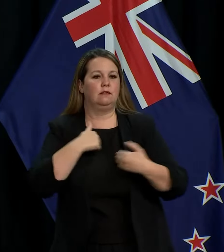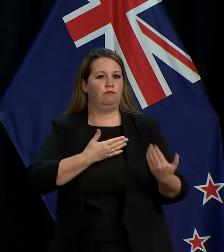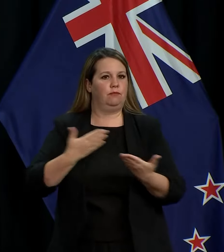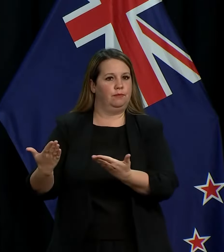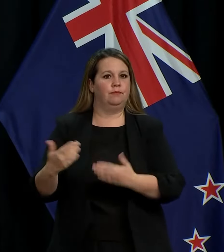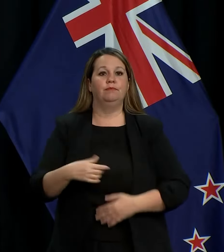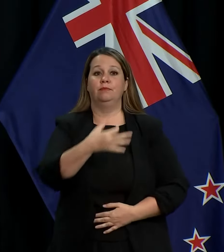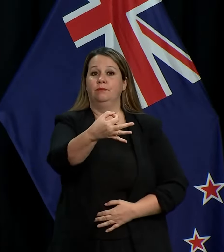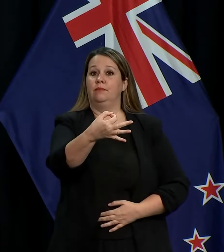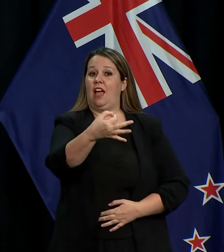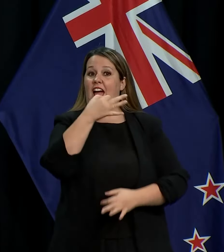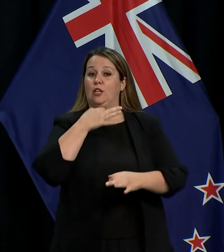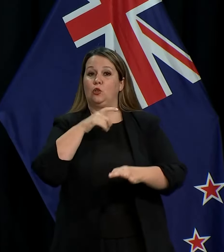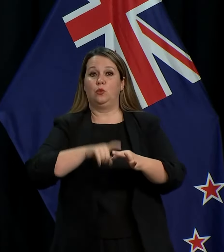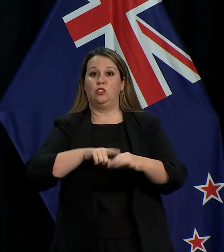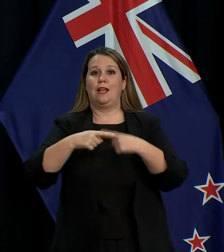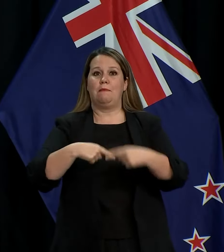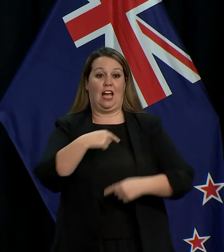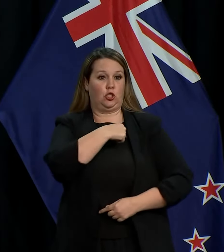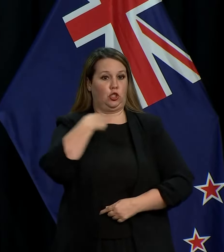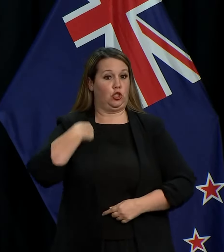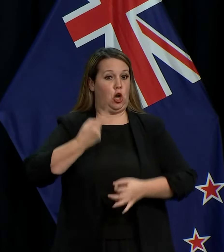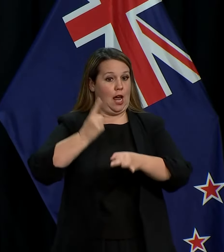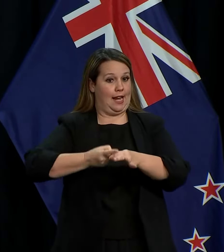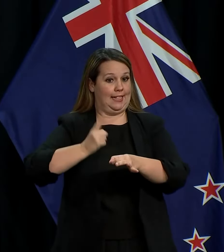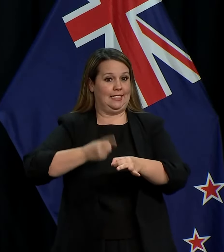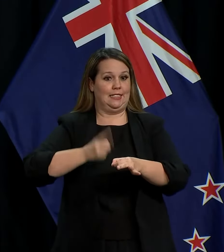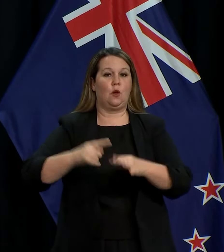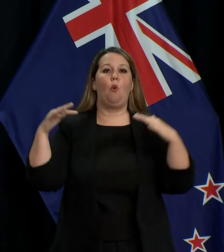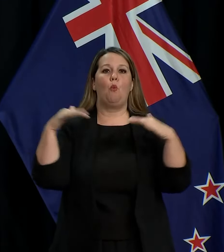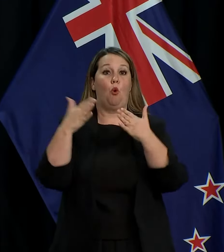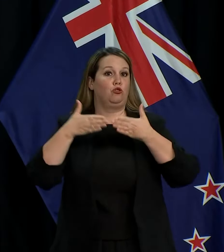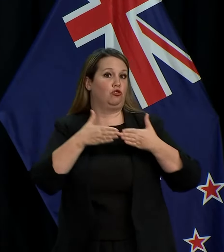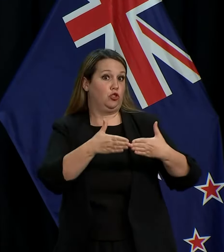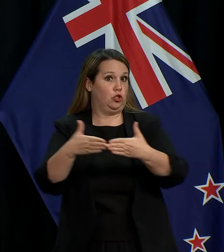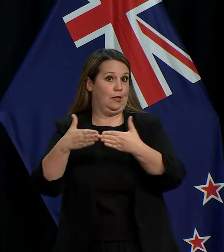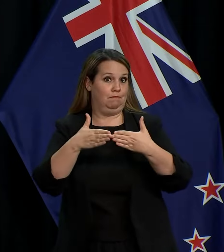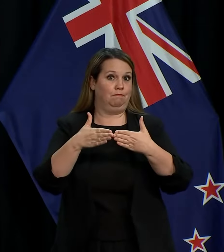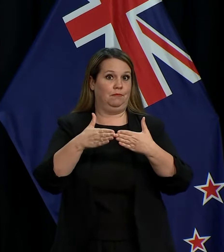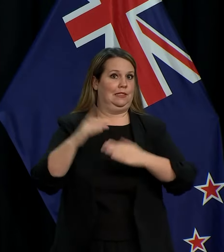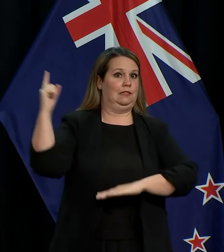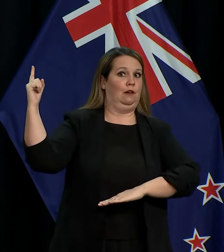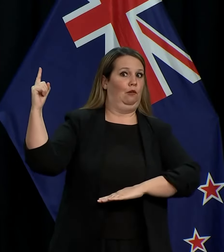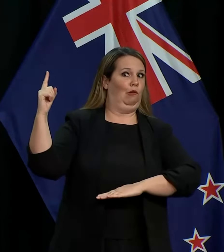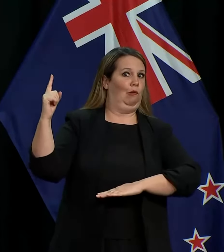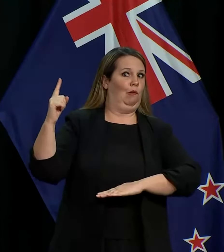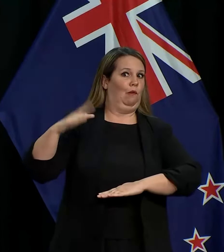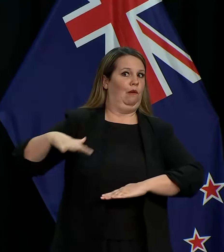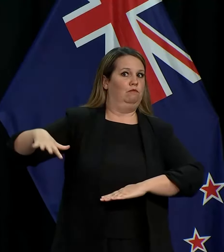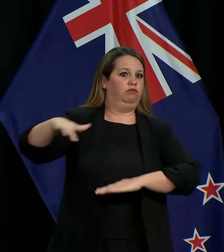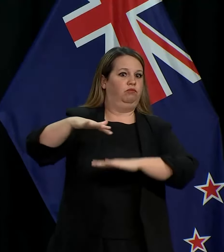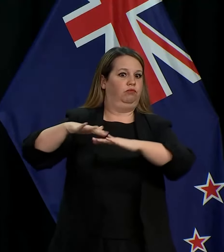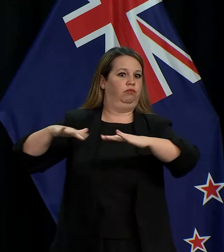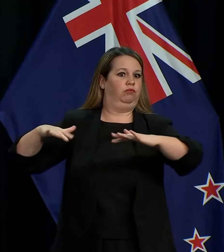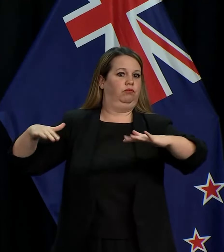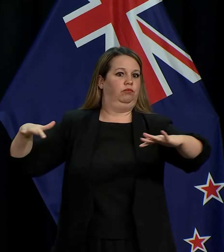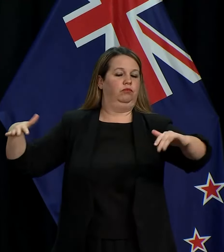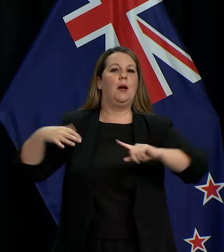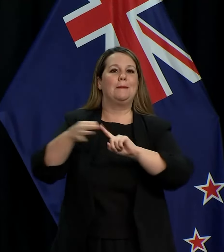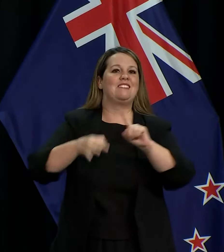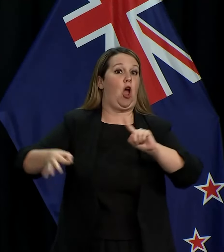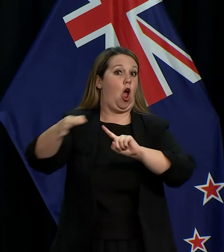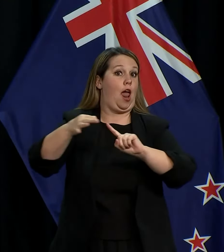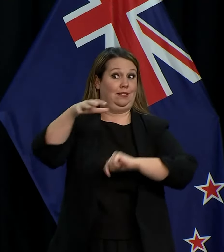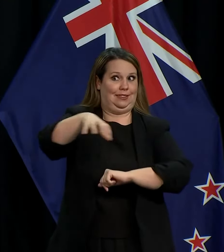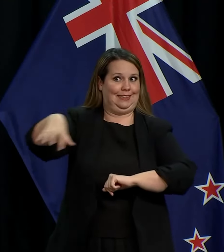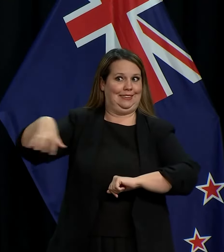Pacific. Yeah, you will have heard me speak to this a little bit already. I'm deeply concerned by the developments that we're hearing